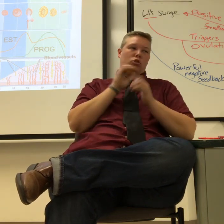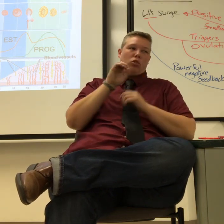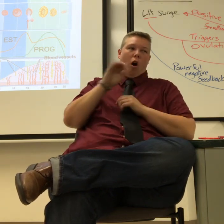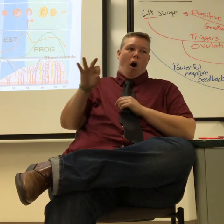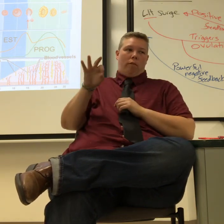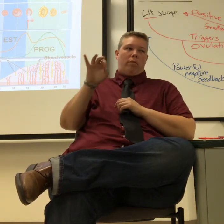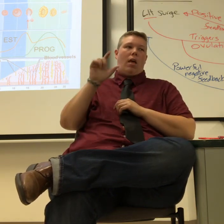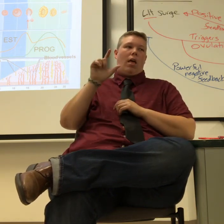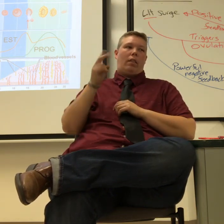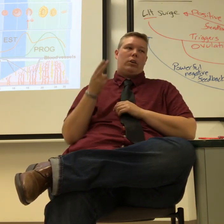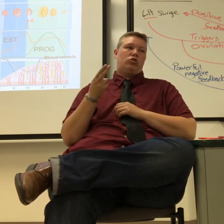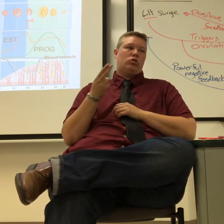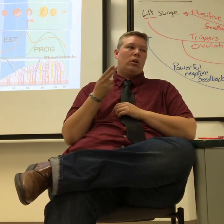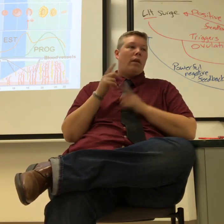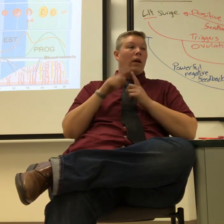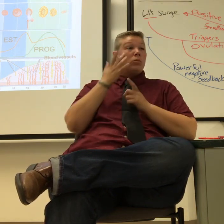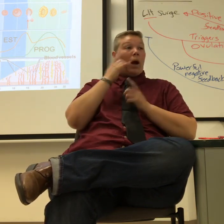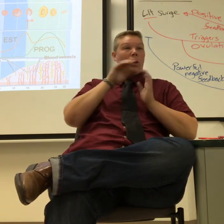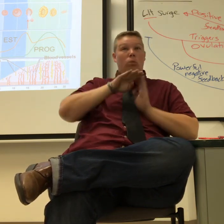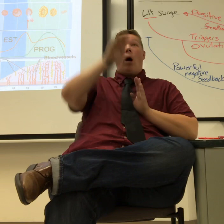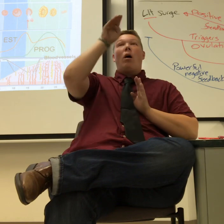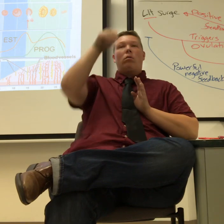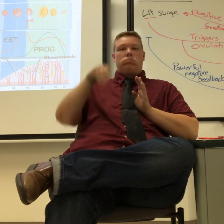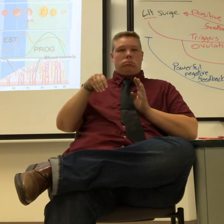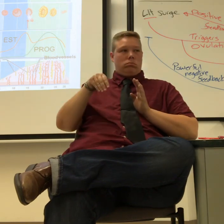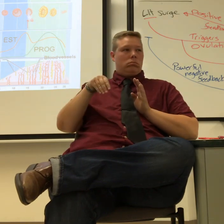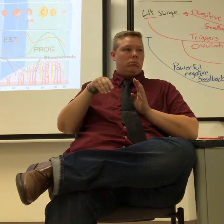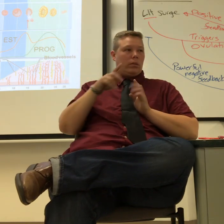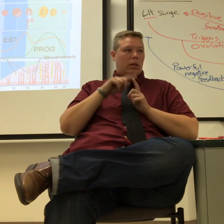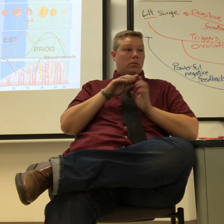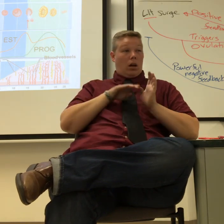LH surge appears as a spike.